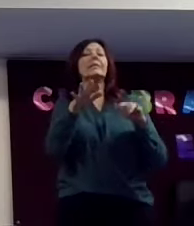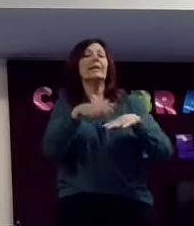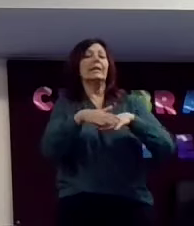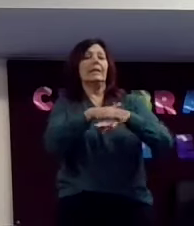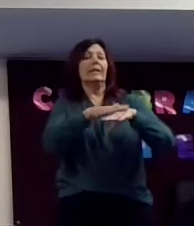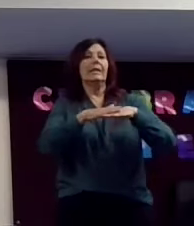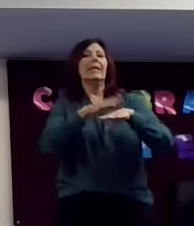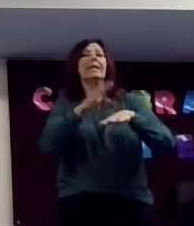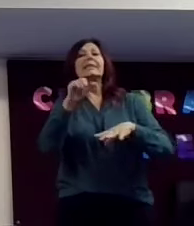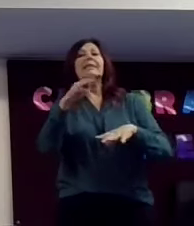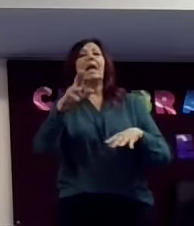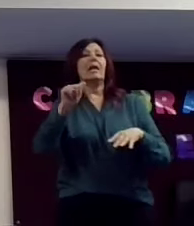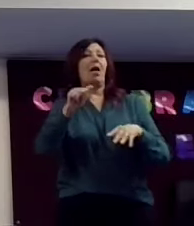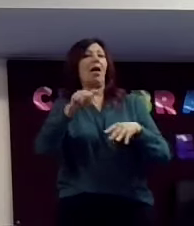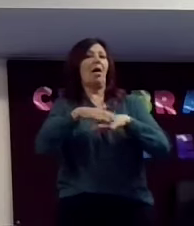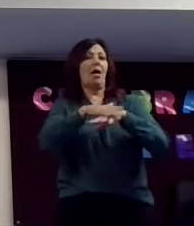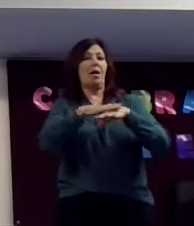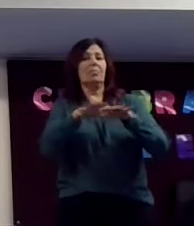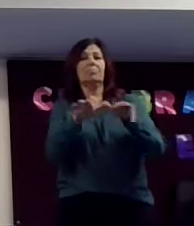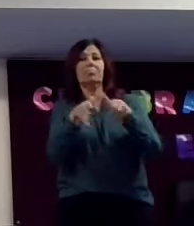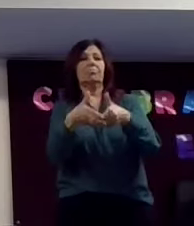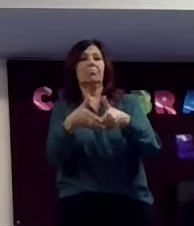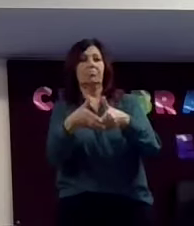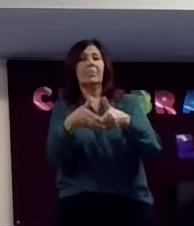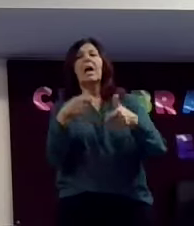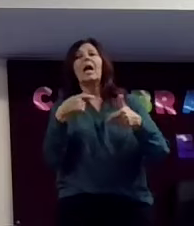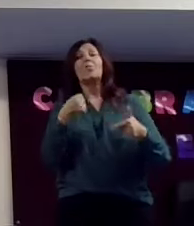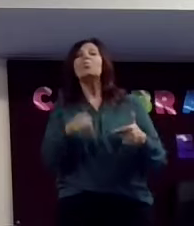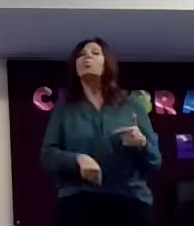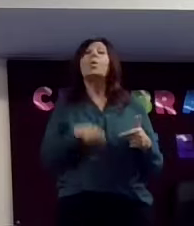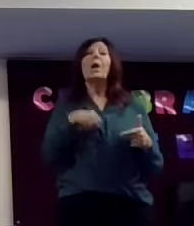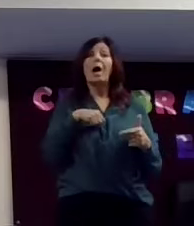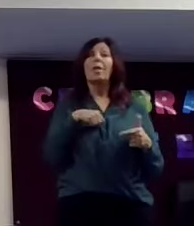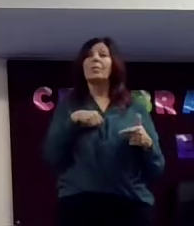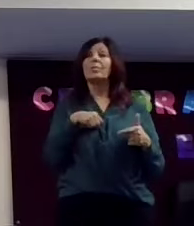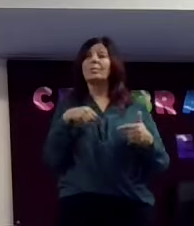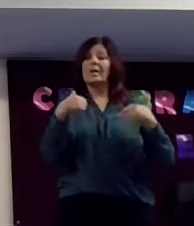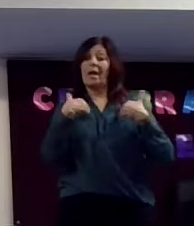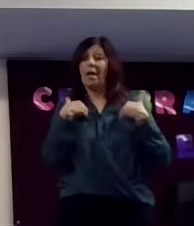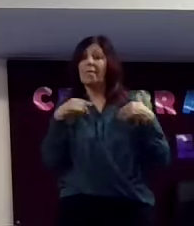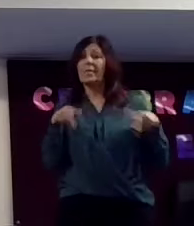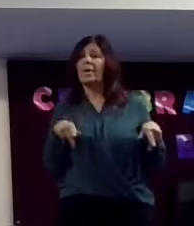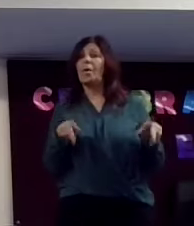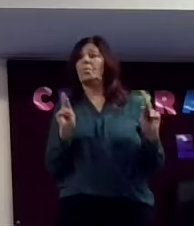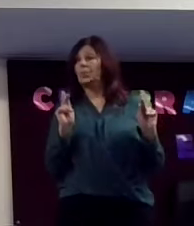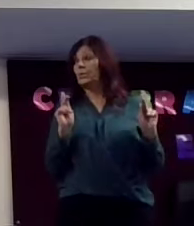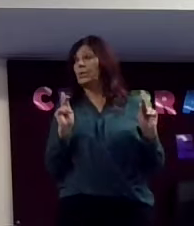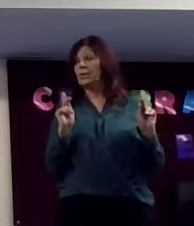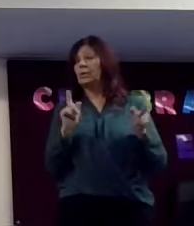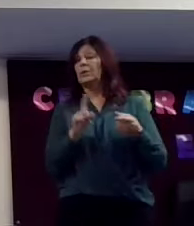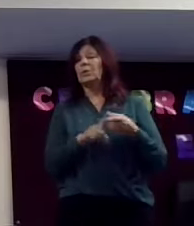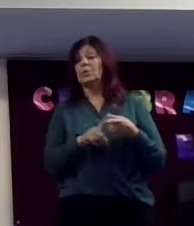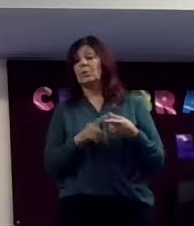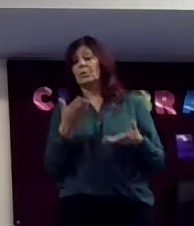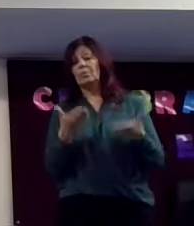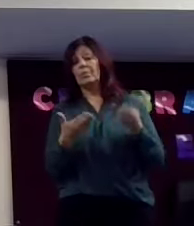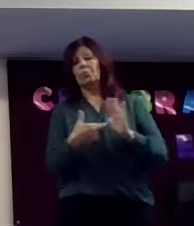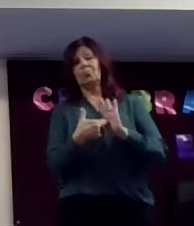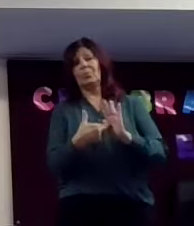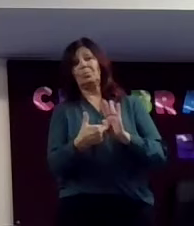of the Seneca Nation. And I'm very proud to have the opportunity to